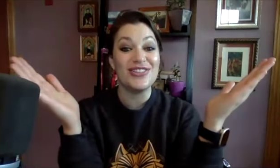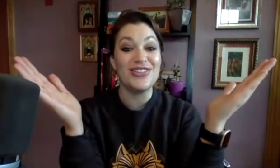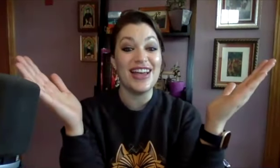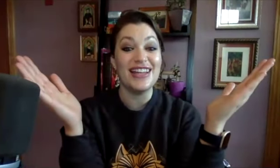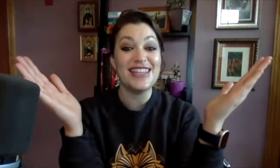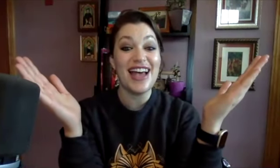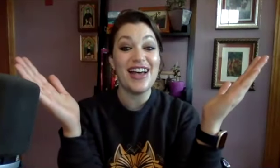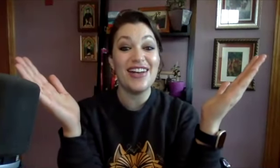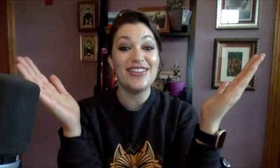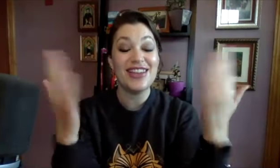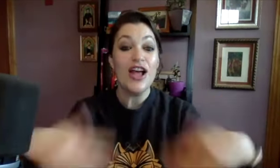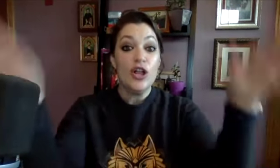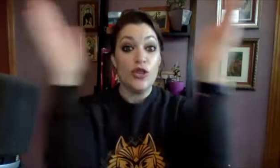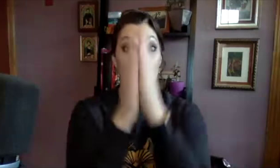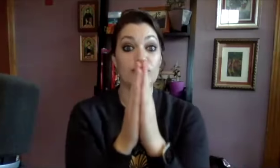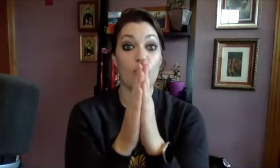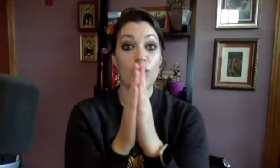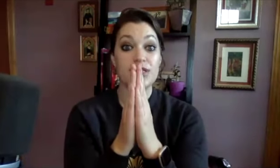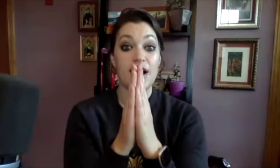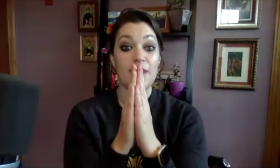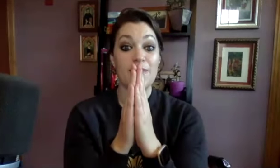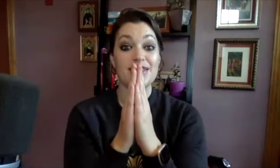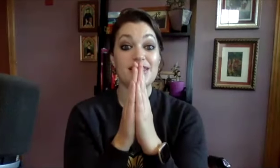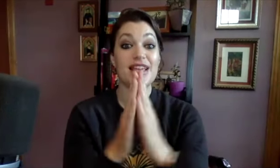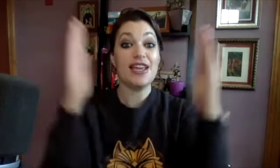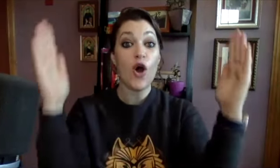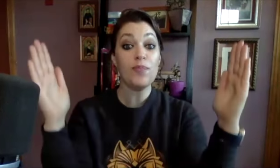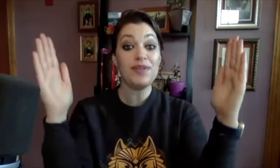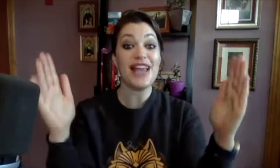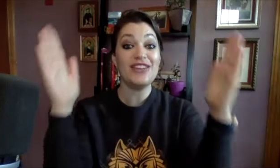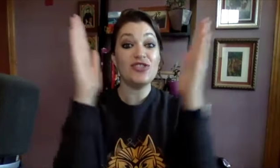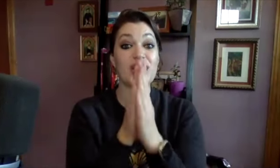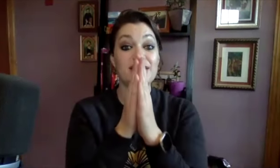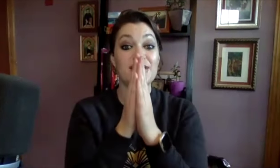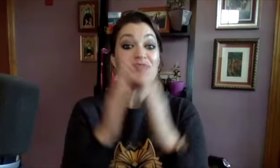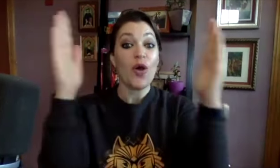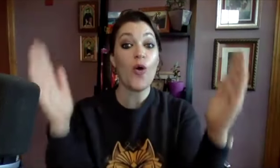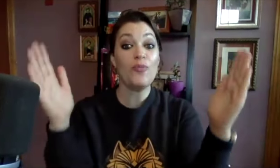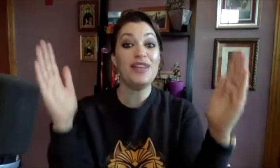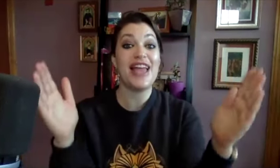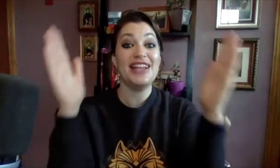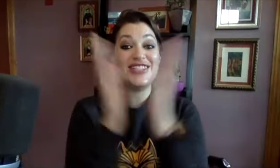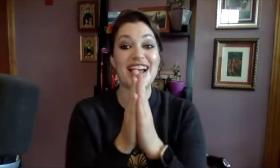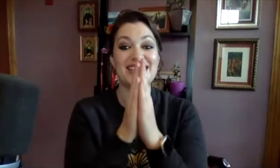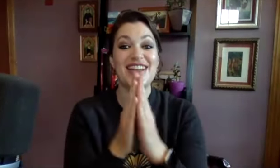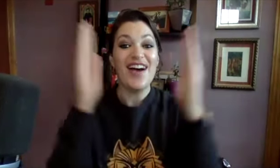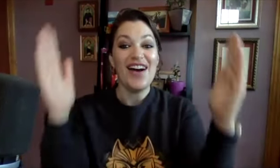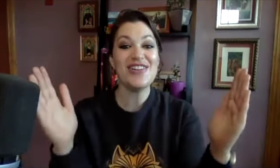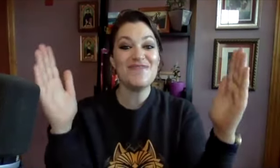the town. The doors on the bus, they open and shut, open and shut, open